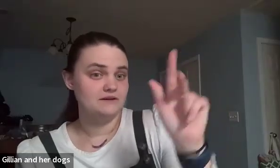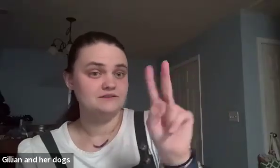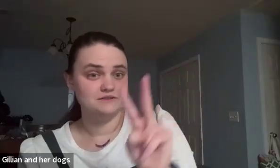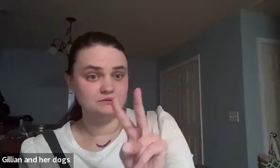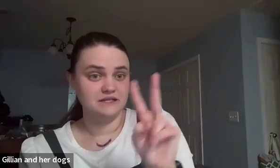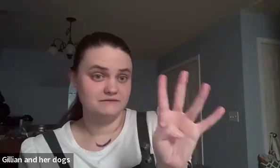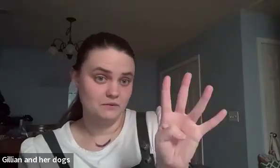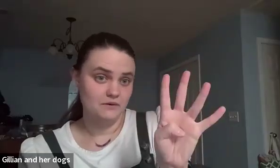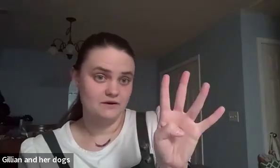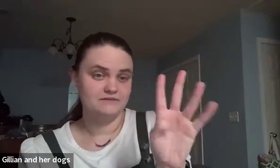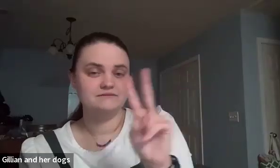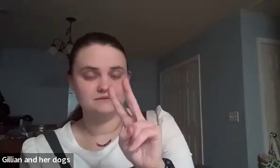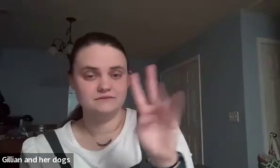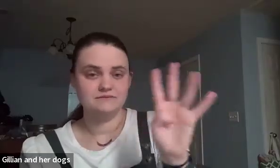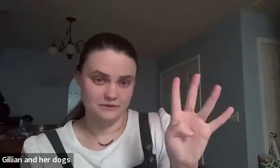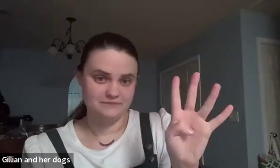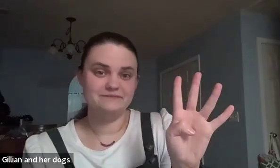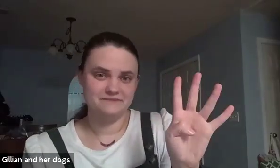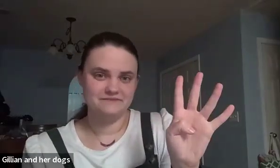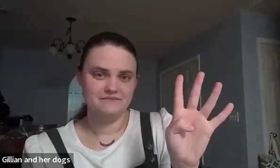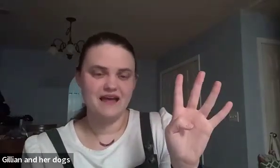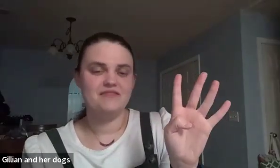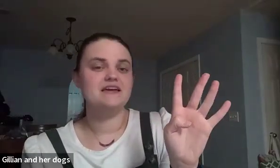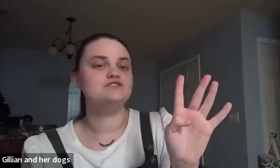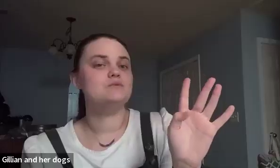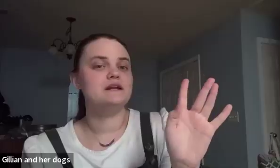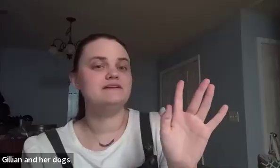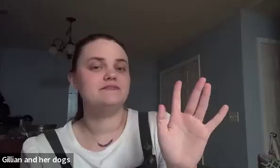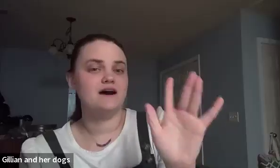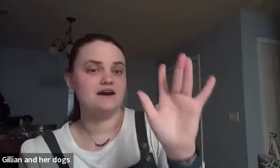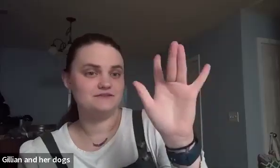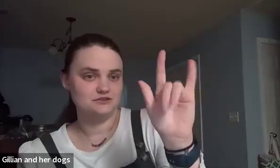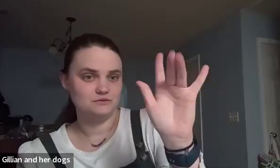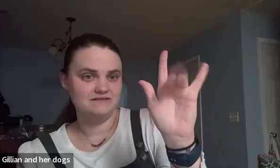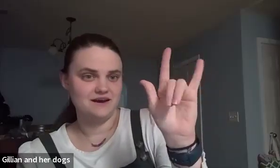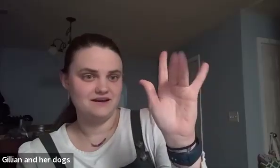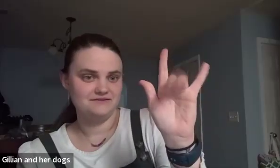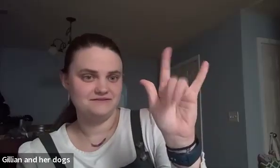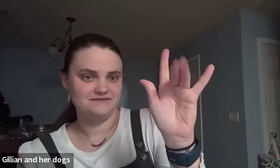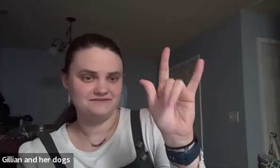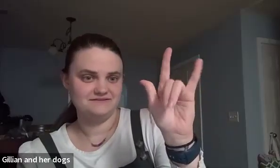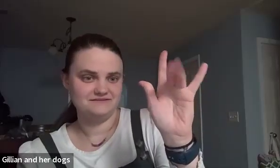24, 24. 4. And then 25, 25.